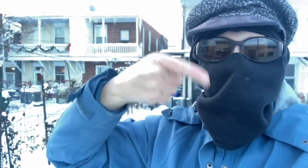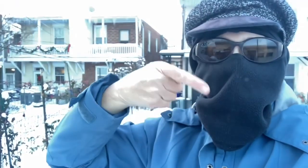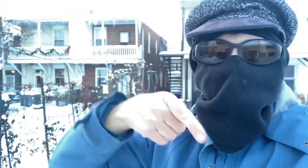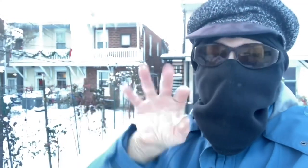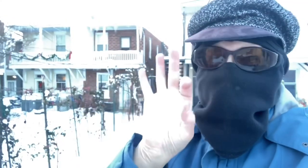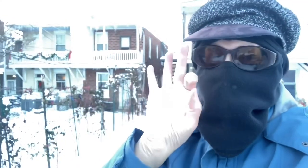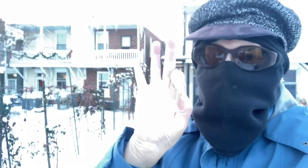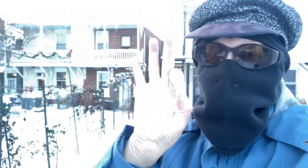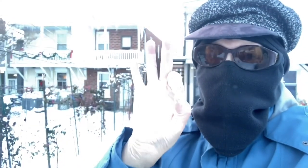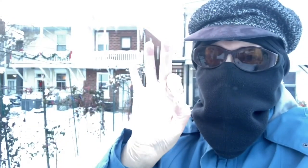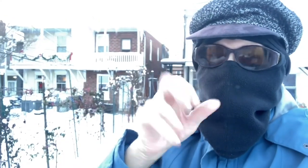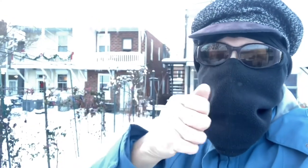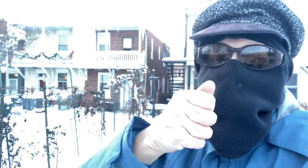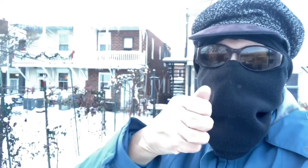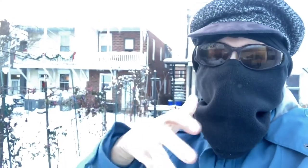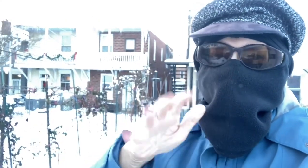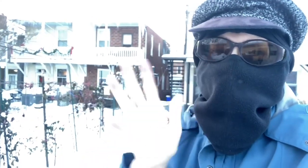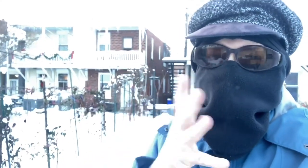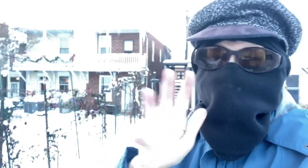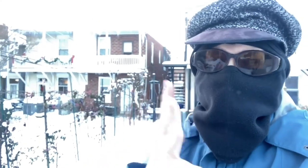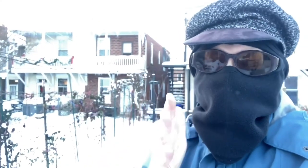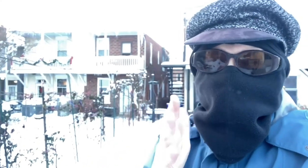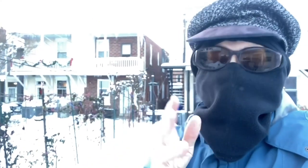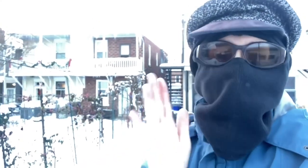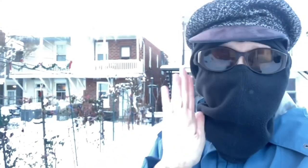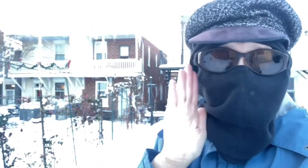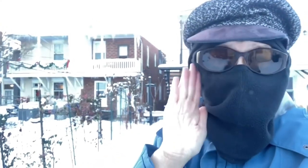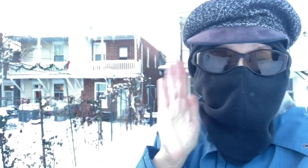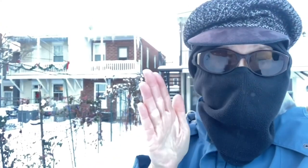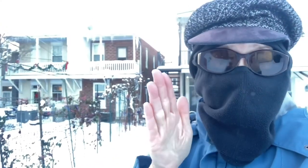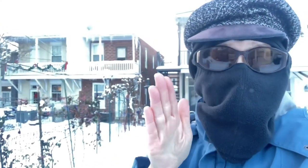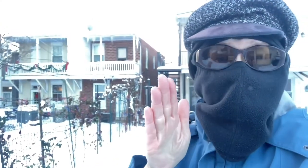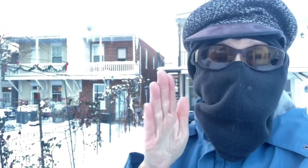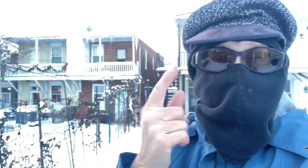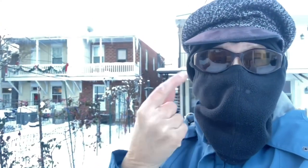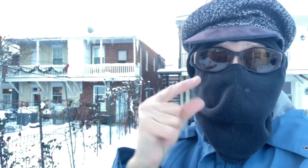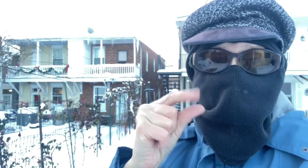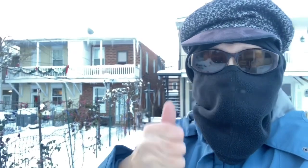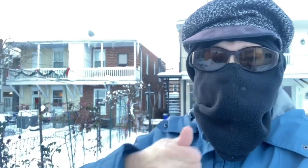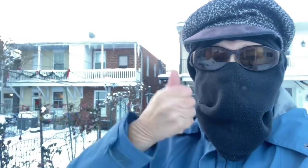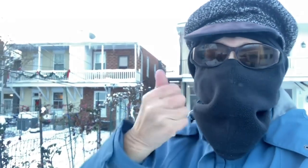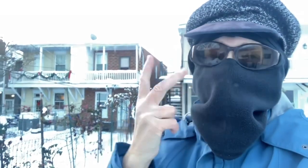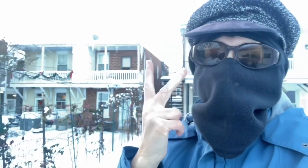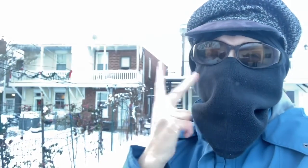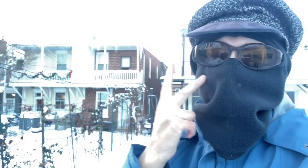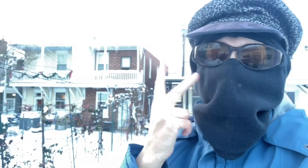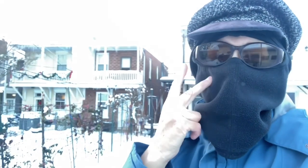it's supposed to get down to 9 degrees and very windy. So will these greens survive?